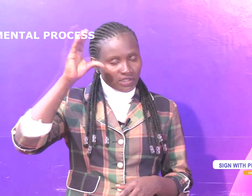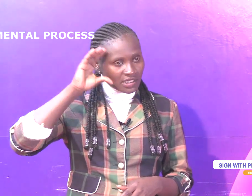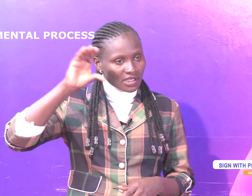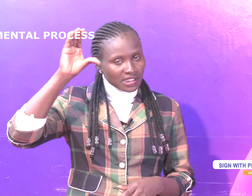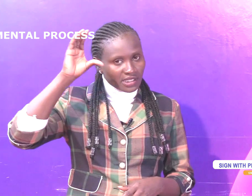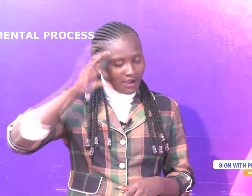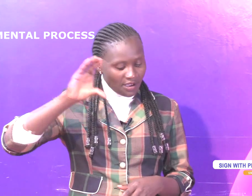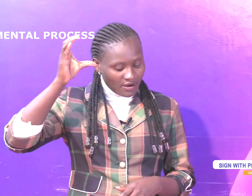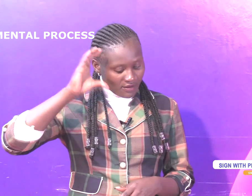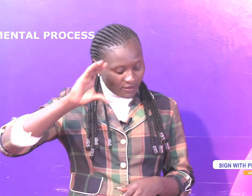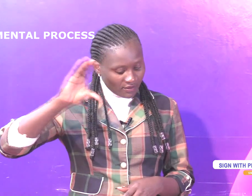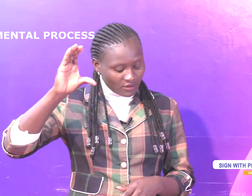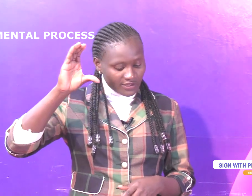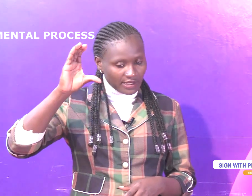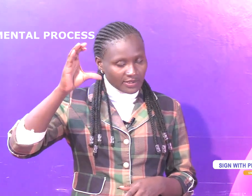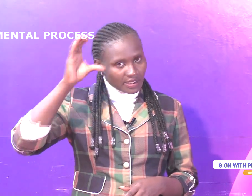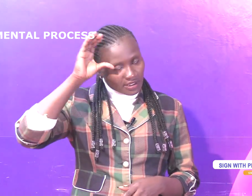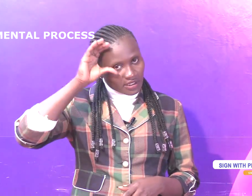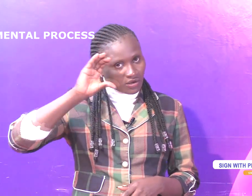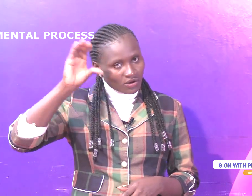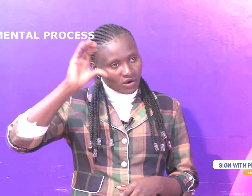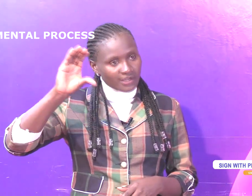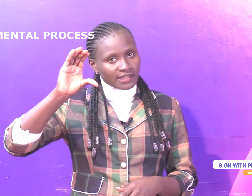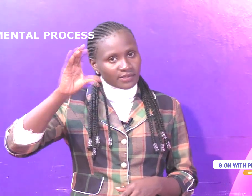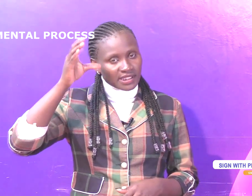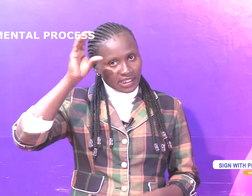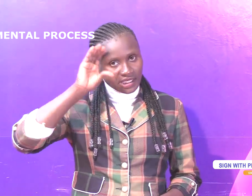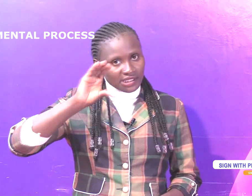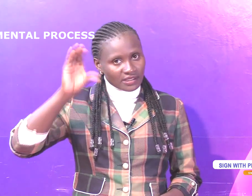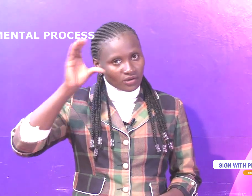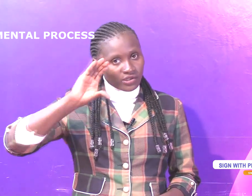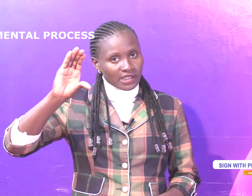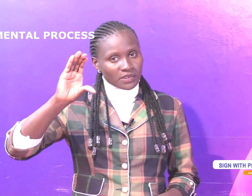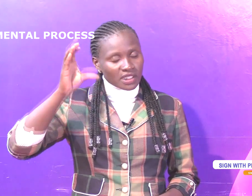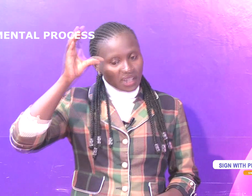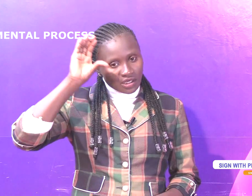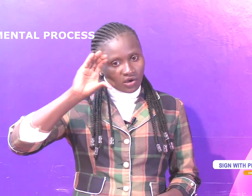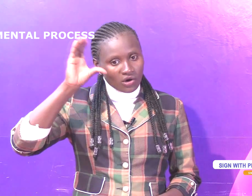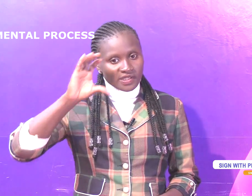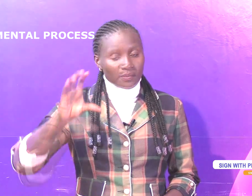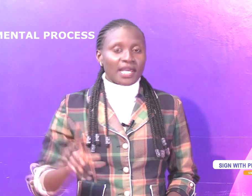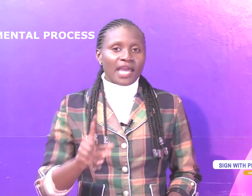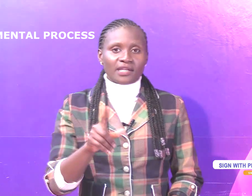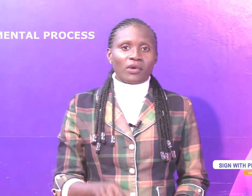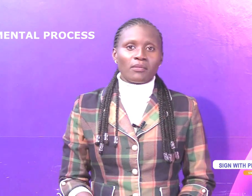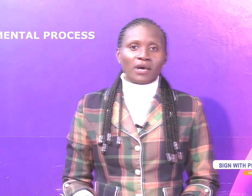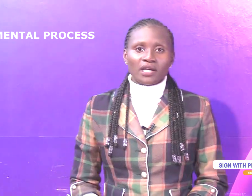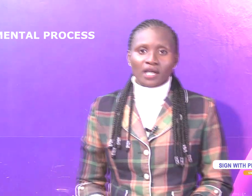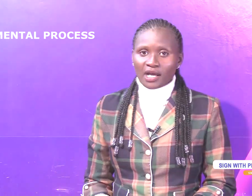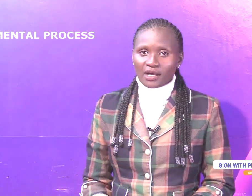it concept. Concept, it is like this, concept. Concept. And remember, I've told you